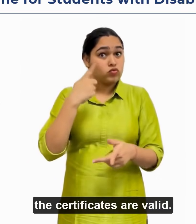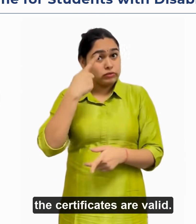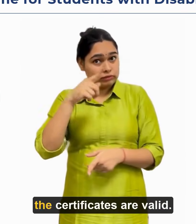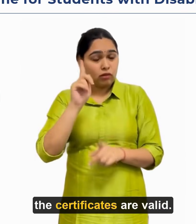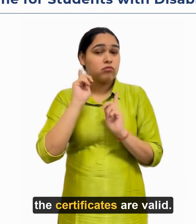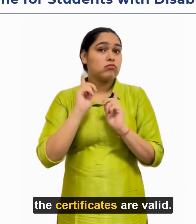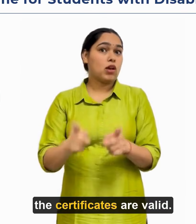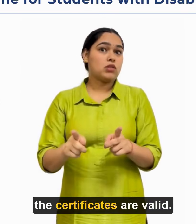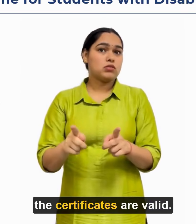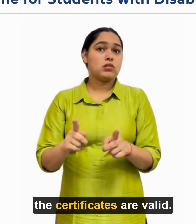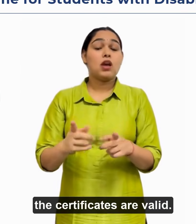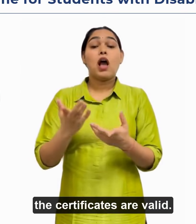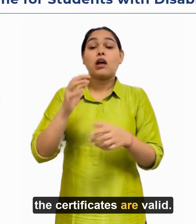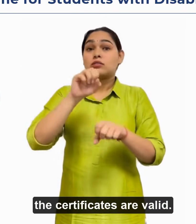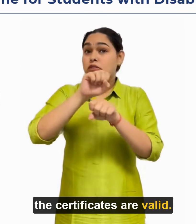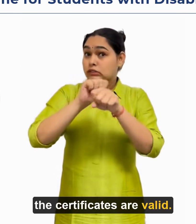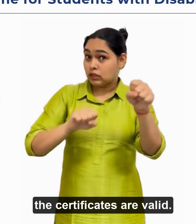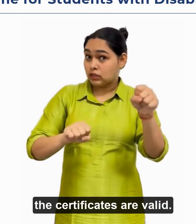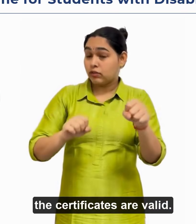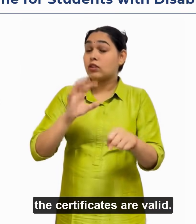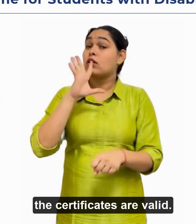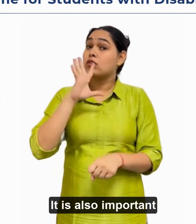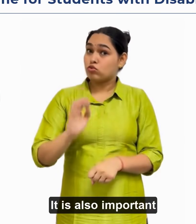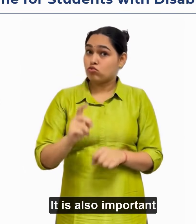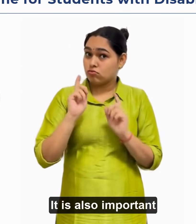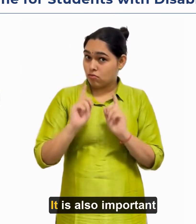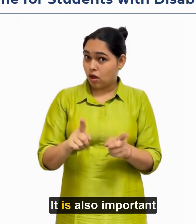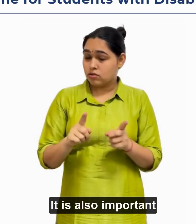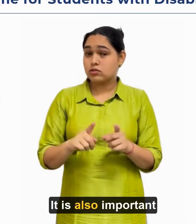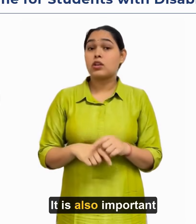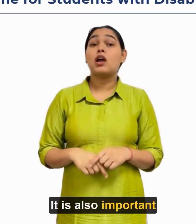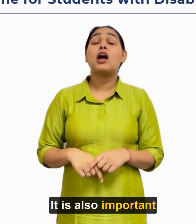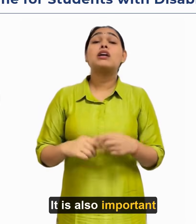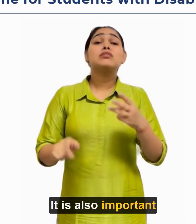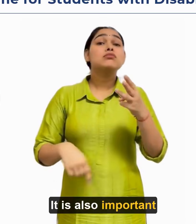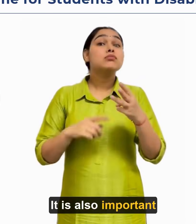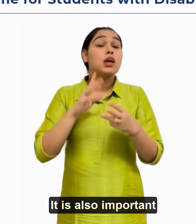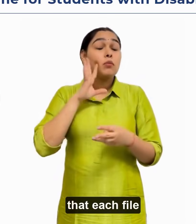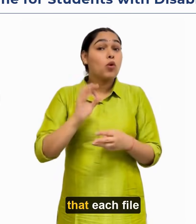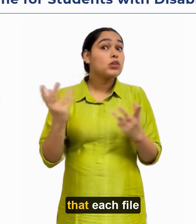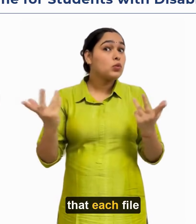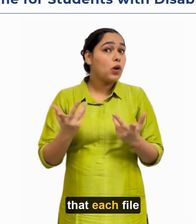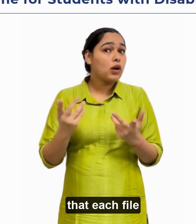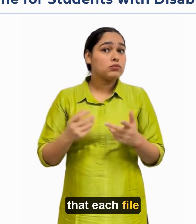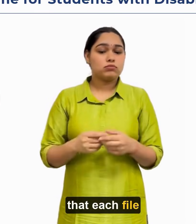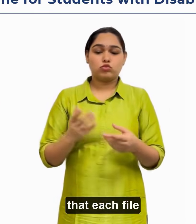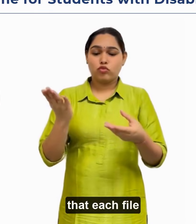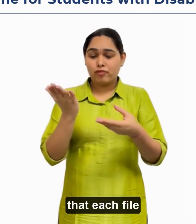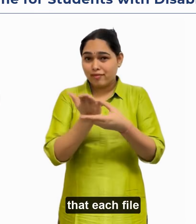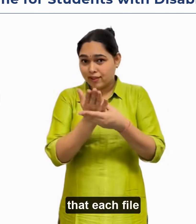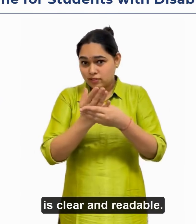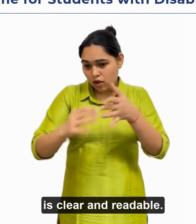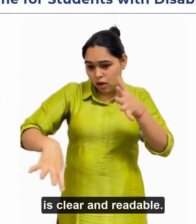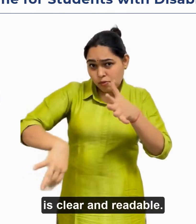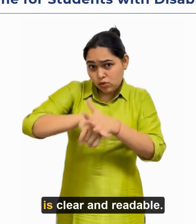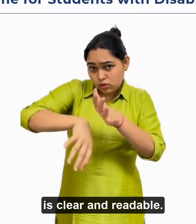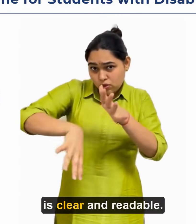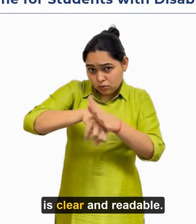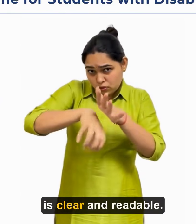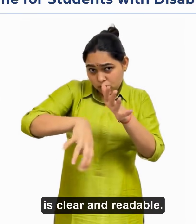the certificates are valid. It is also important that each file is clear